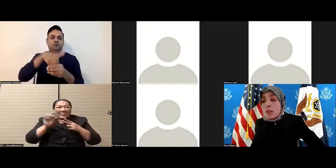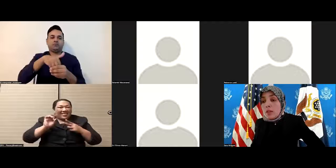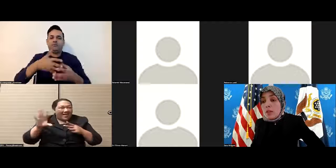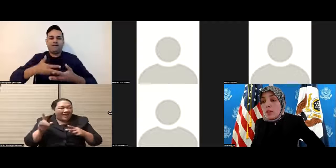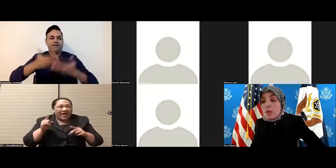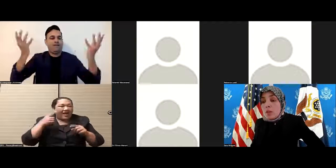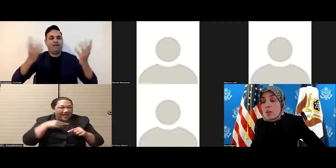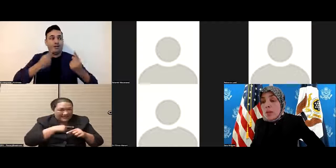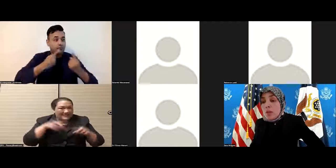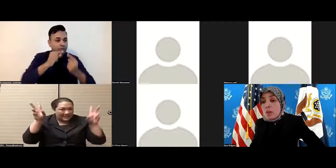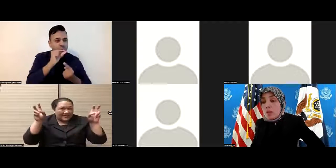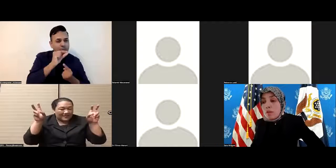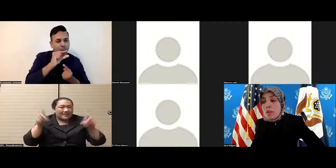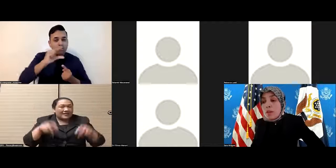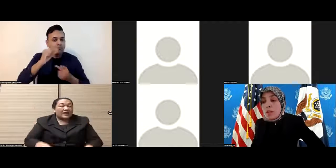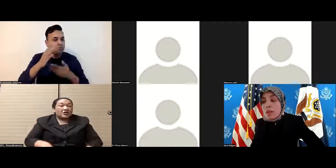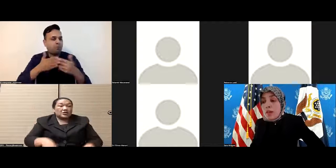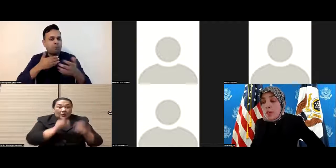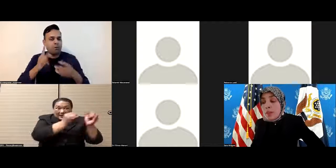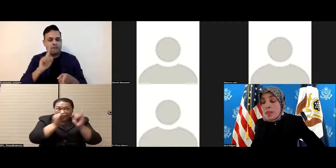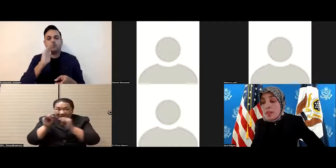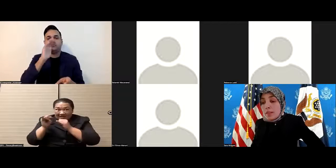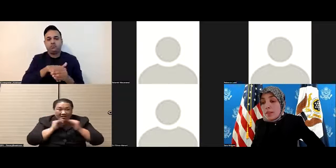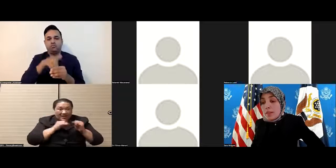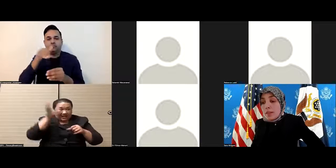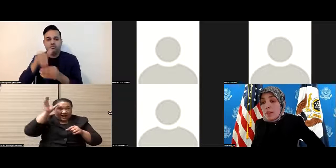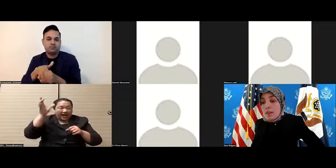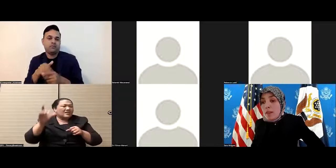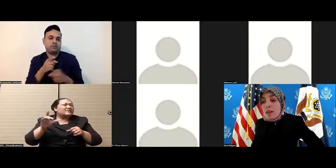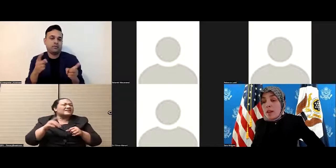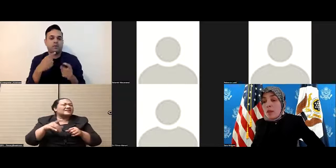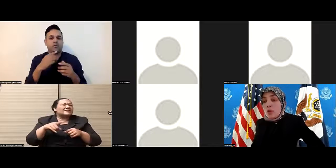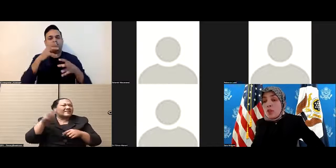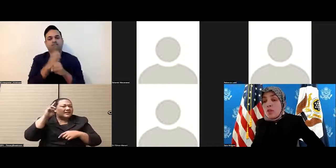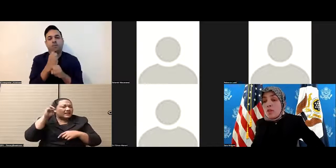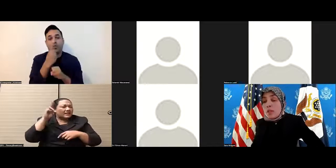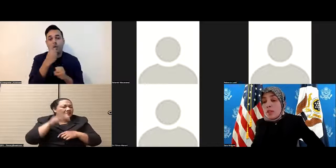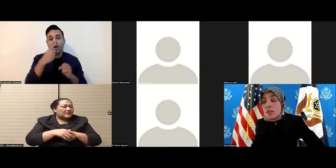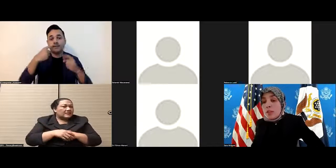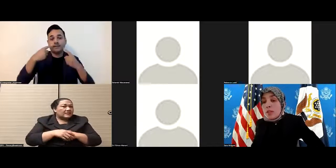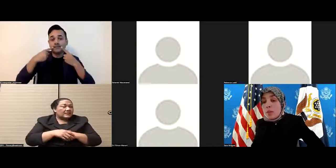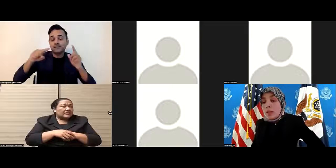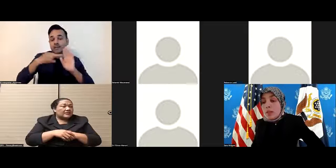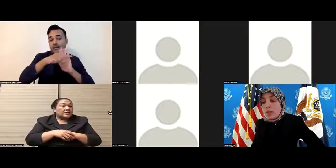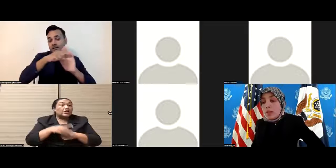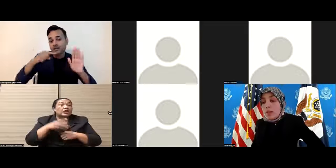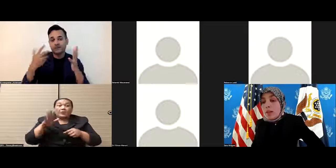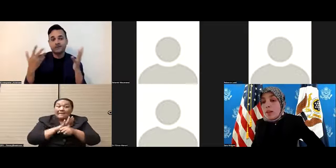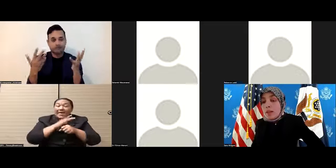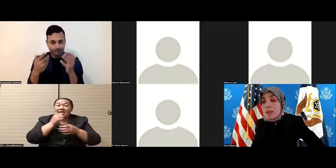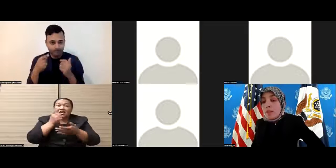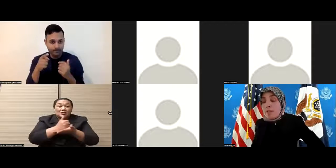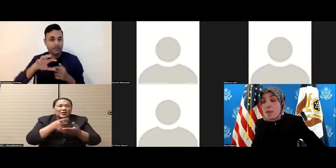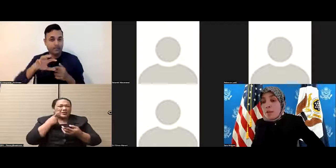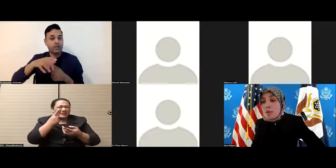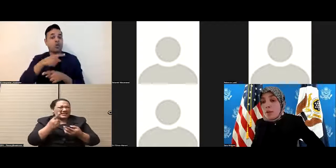organizations to be able to bring forward this value-based lens. The inclusion of persons with disabilities